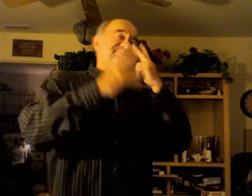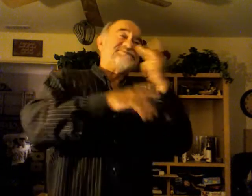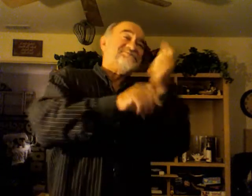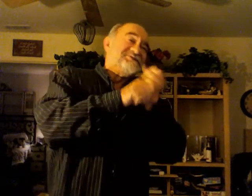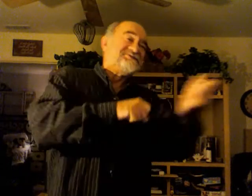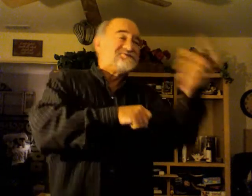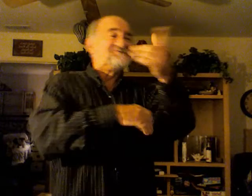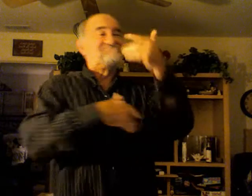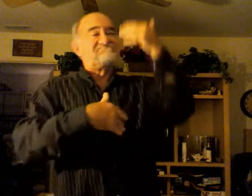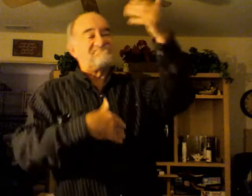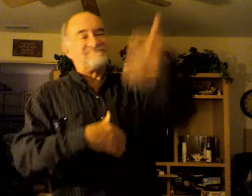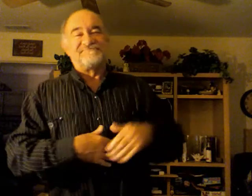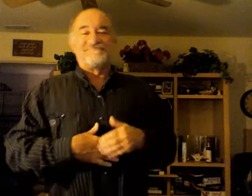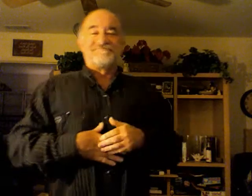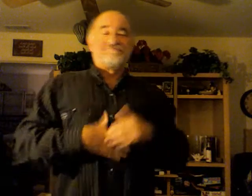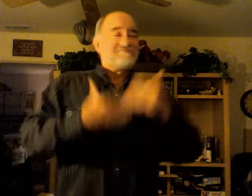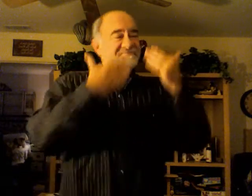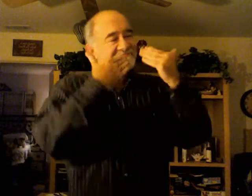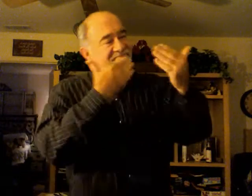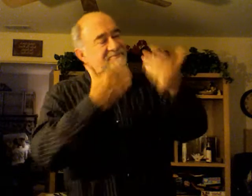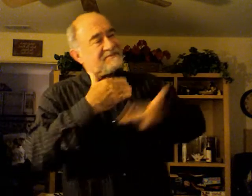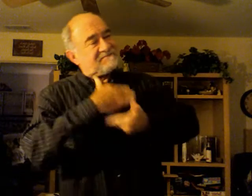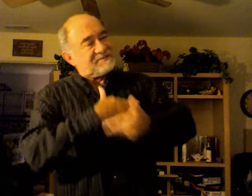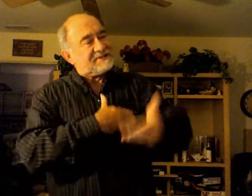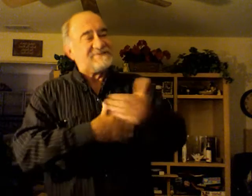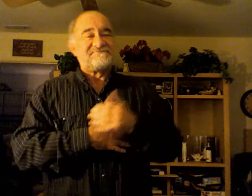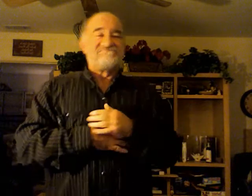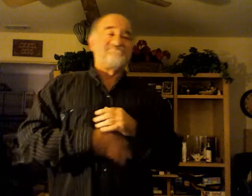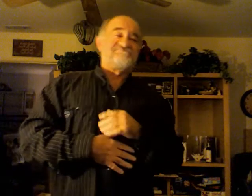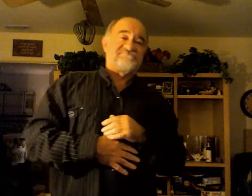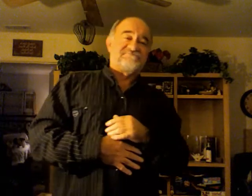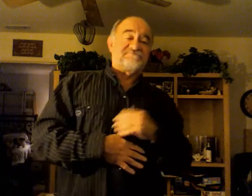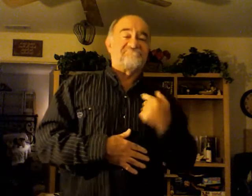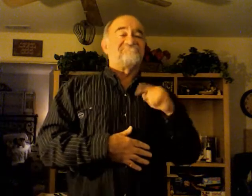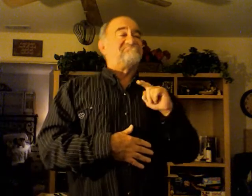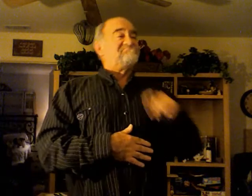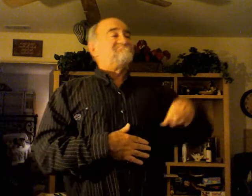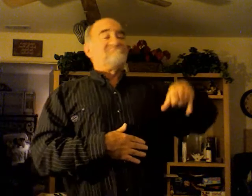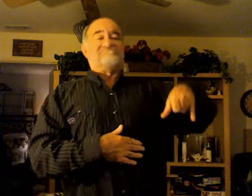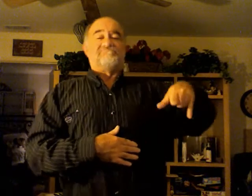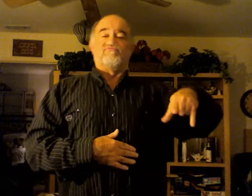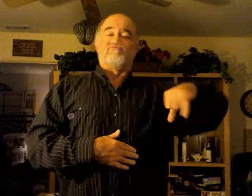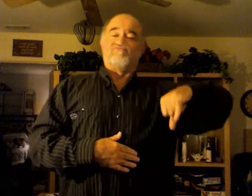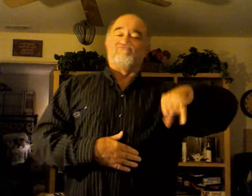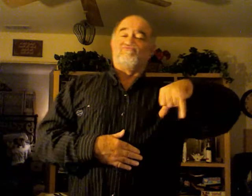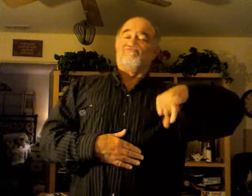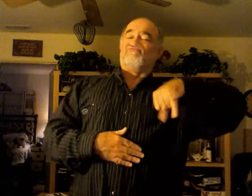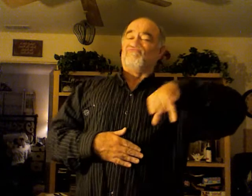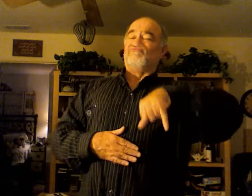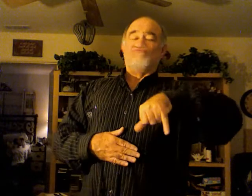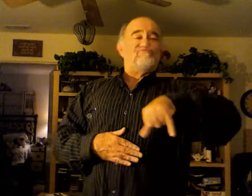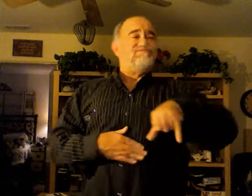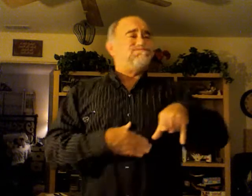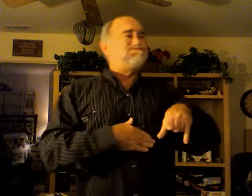said good night. See you next year. Thanks for inviting us. And we waddled